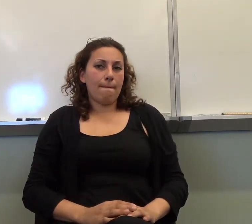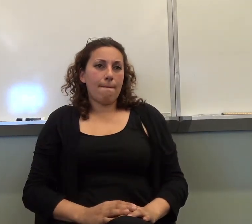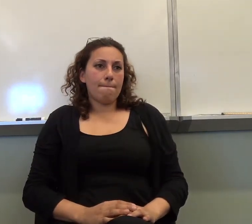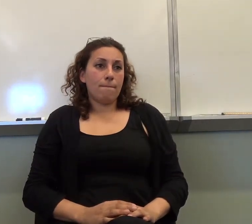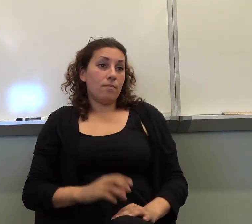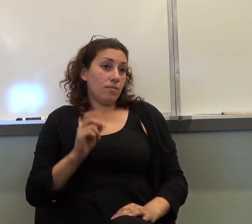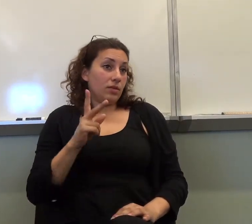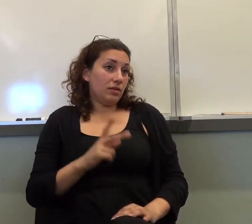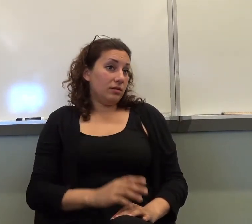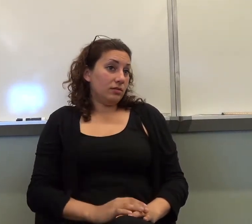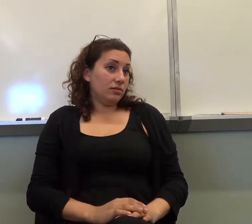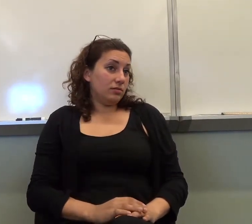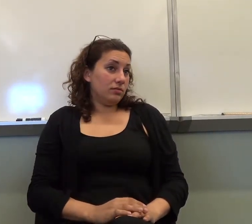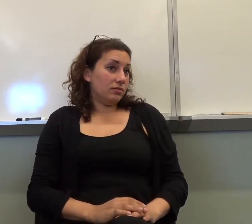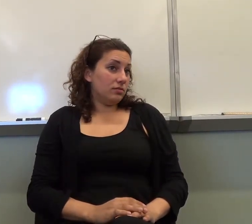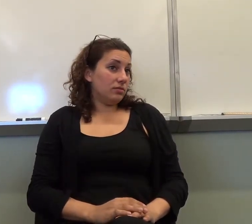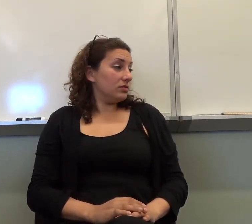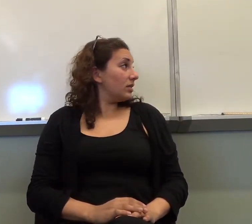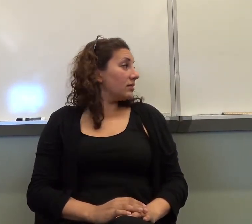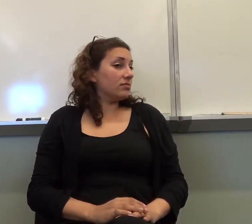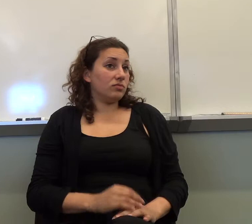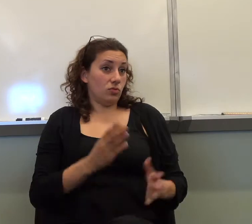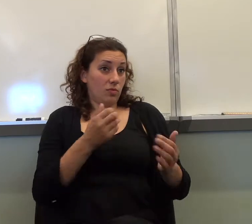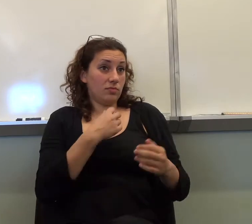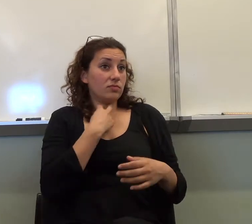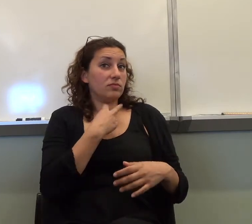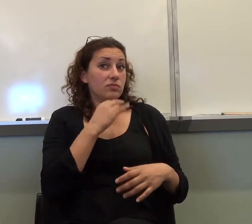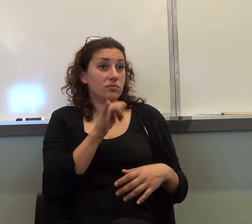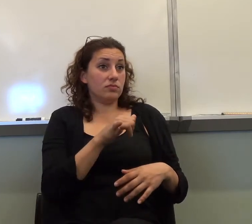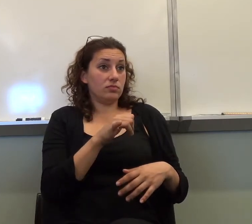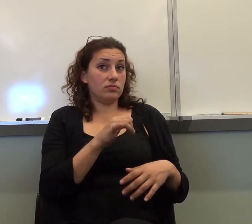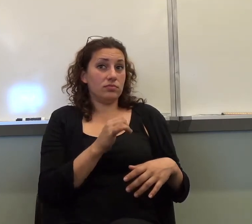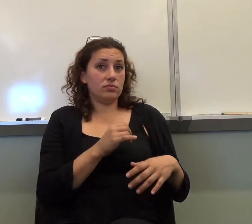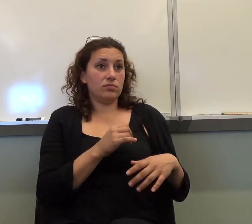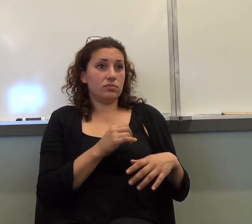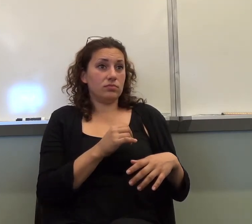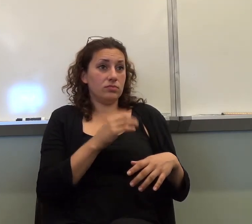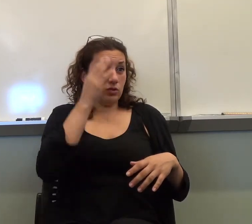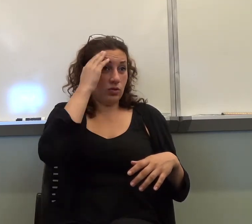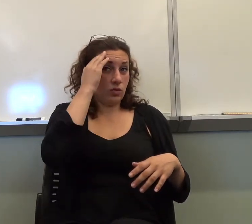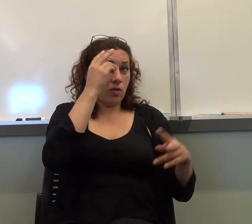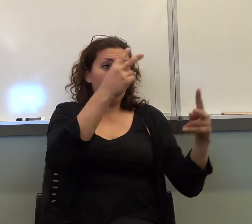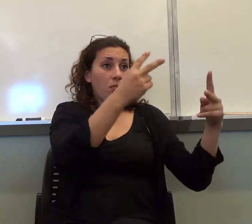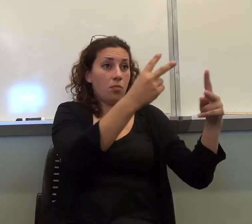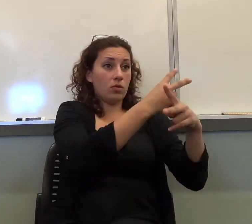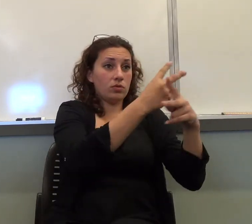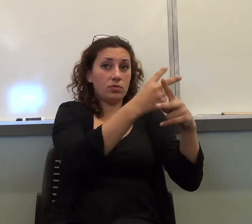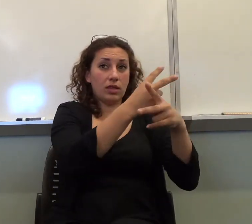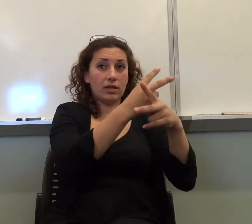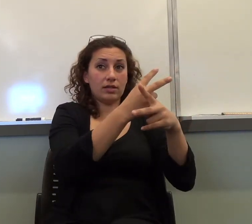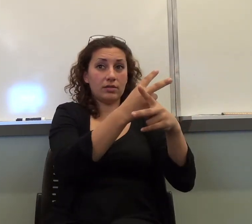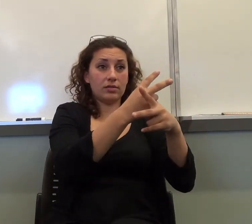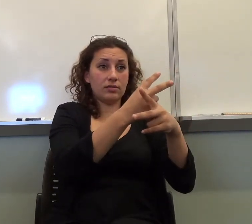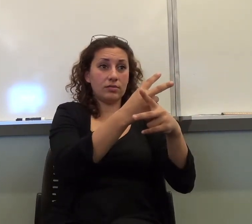Okay. Well, you know that multiplying by positives basically doesn't do a whole lot. I